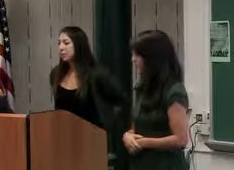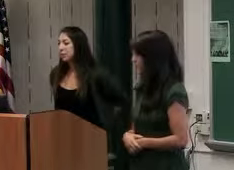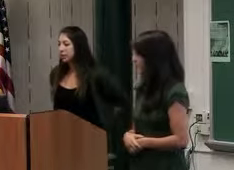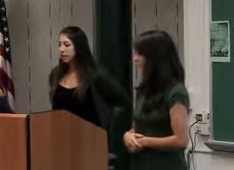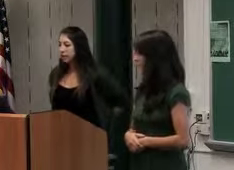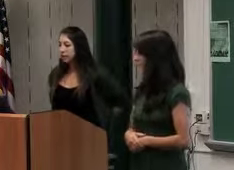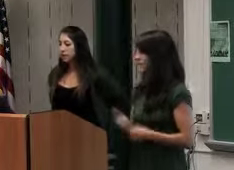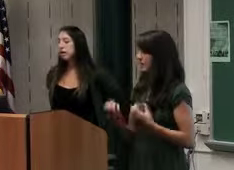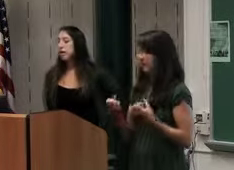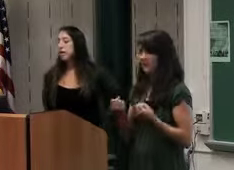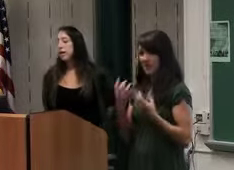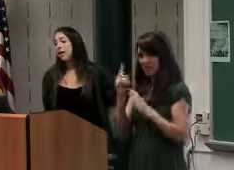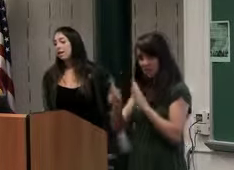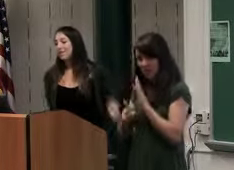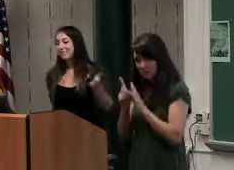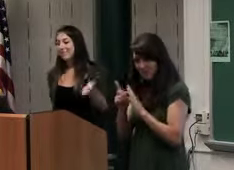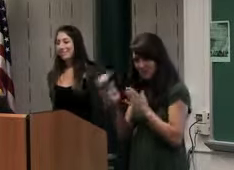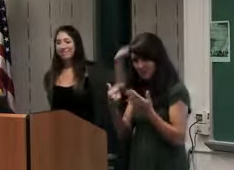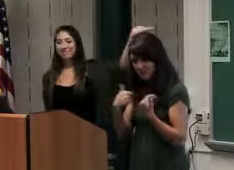How many hours did I complete?